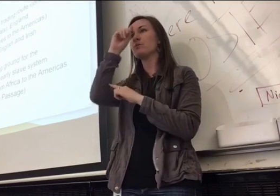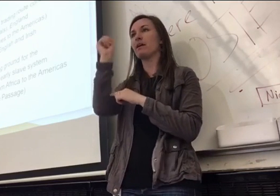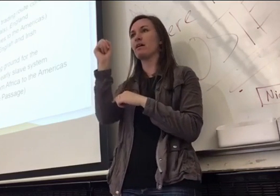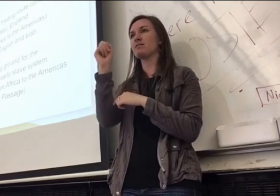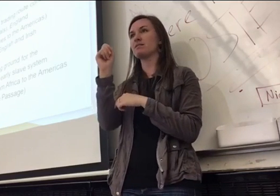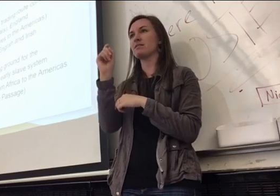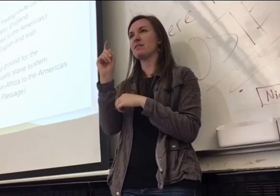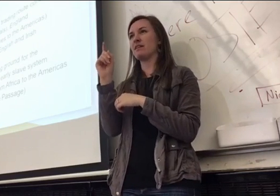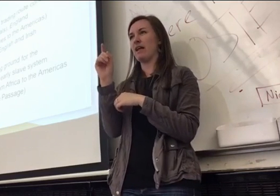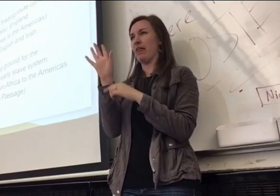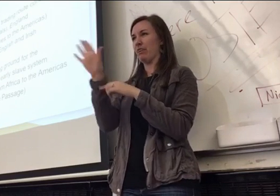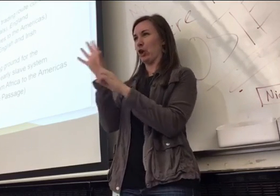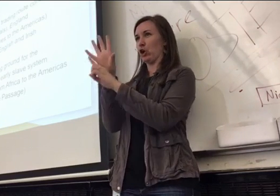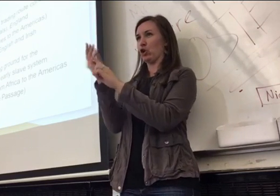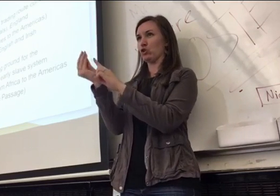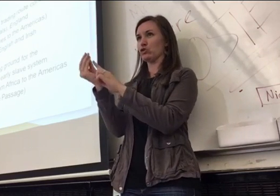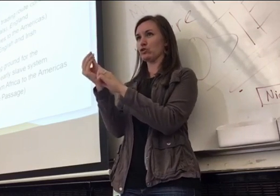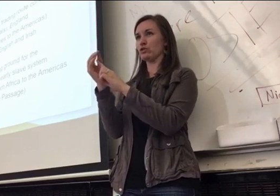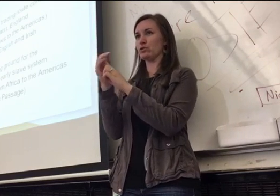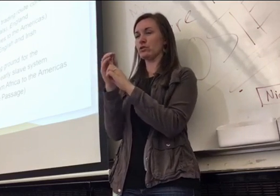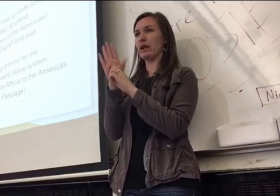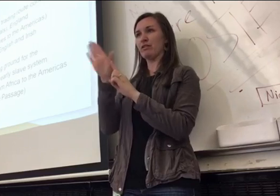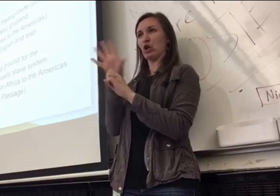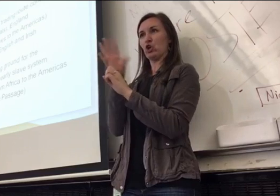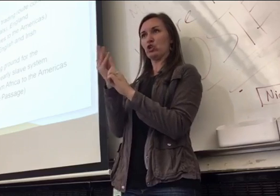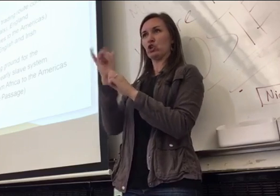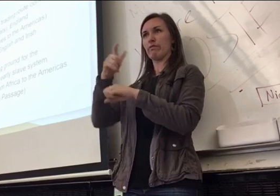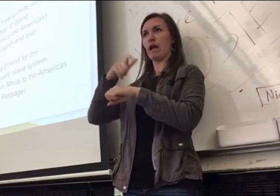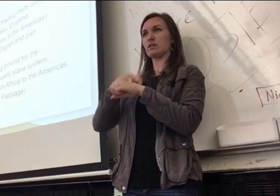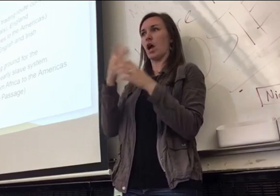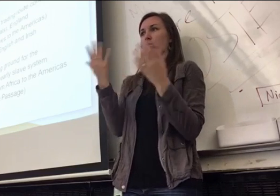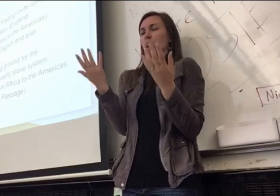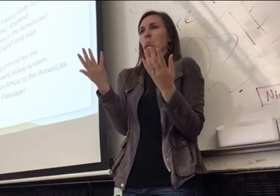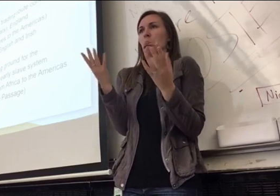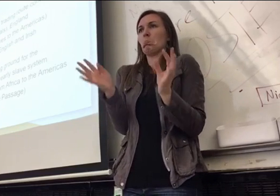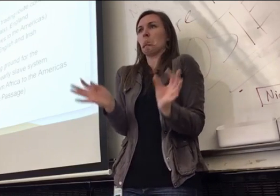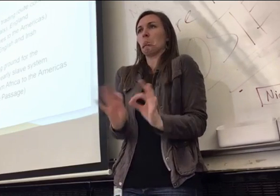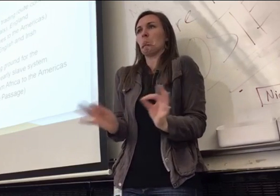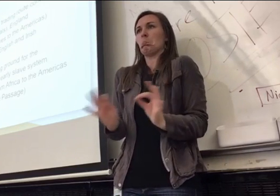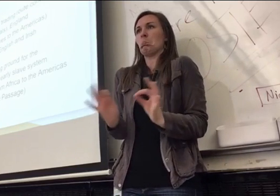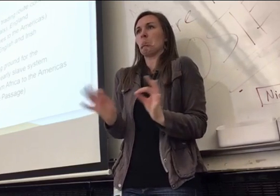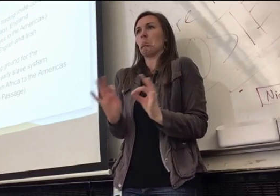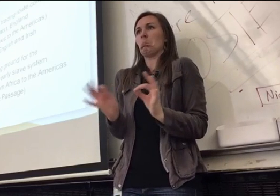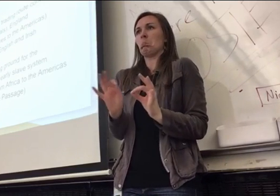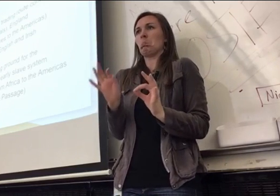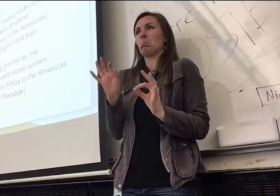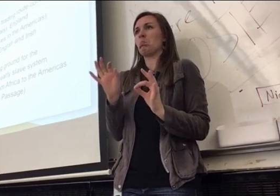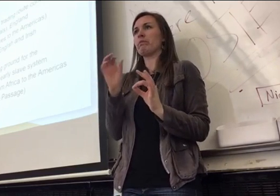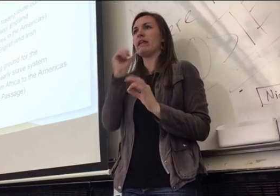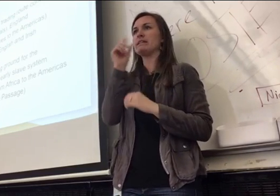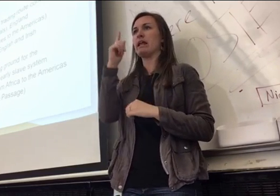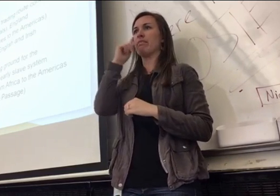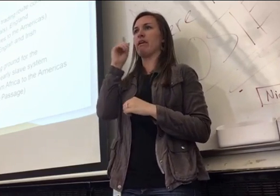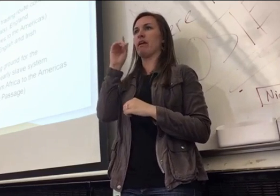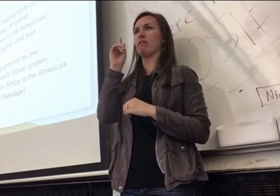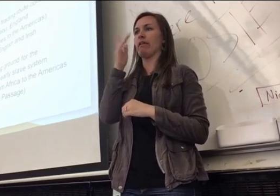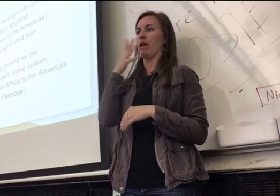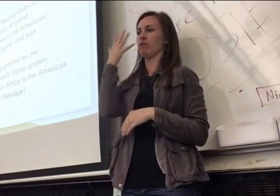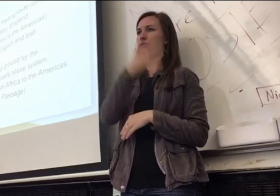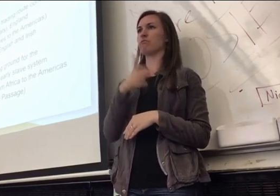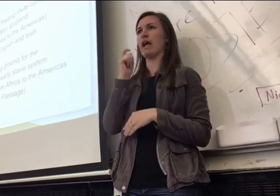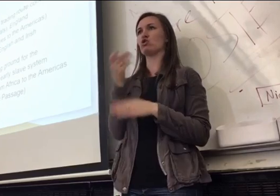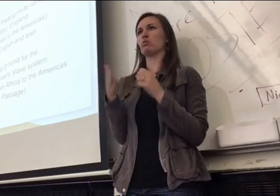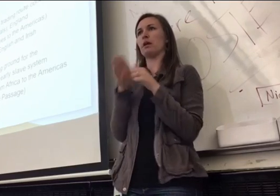stigma, like the rest of the world, against the idea of not having this part covered.